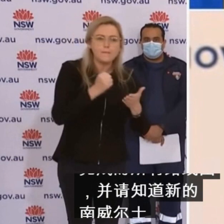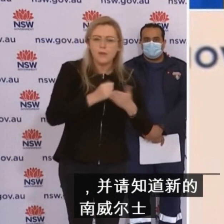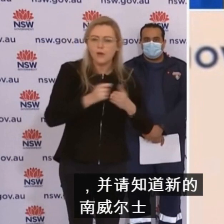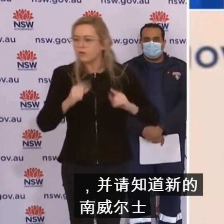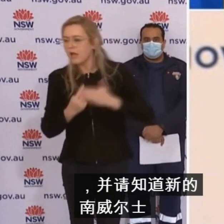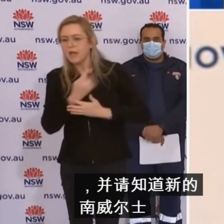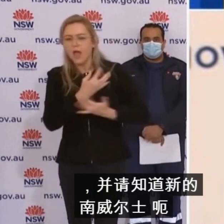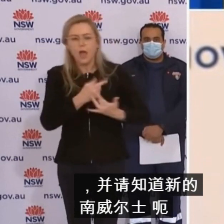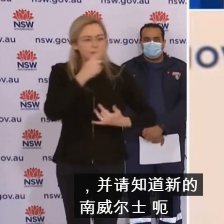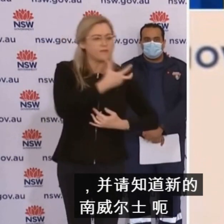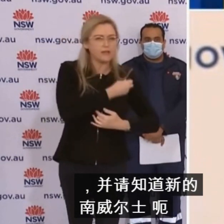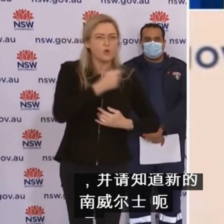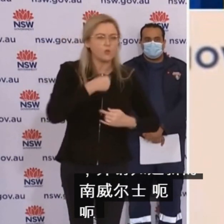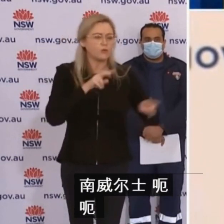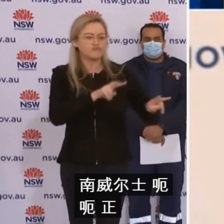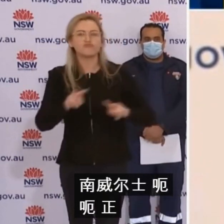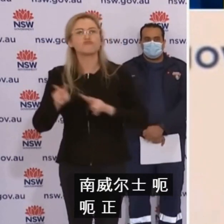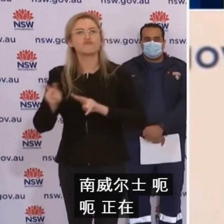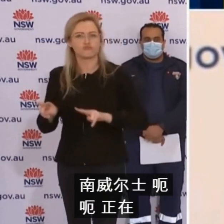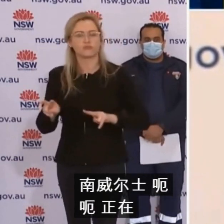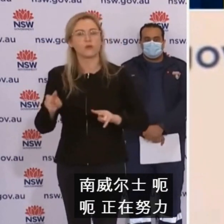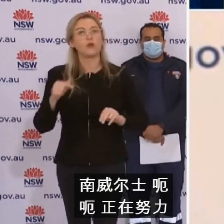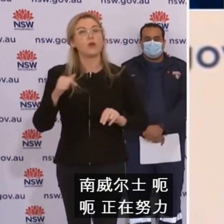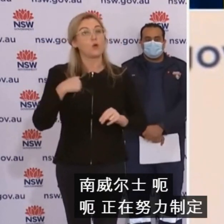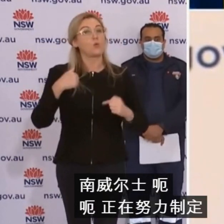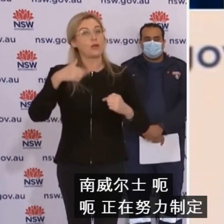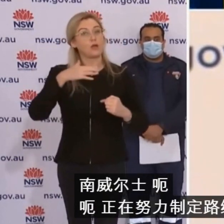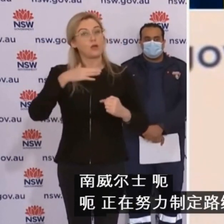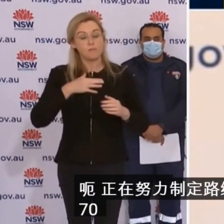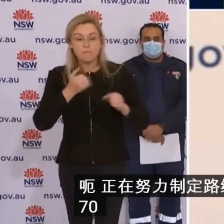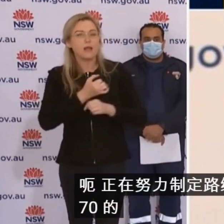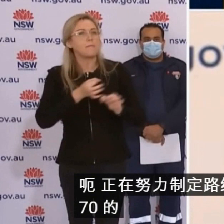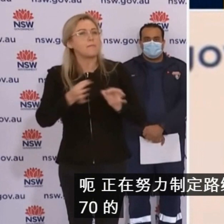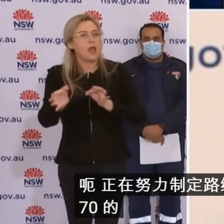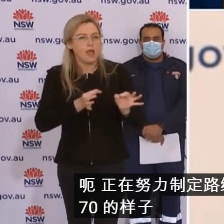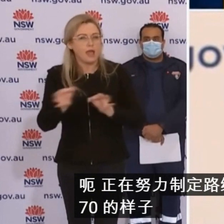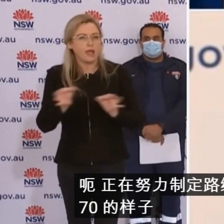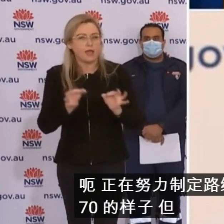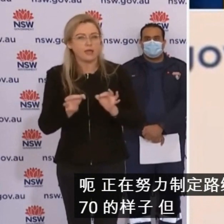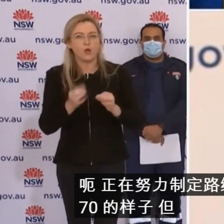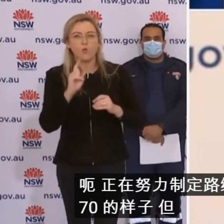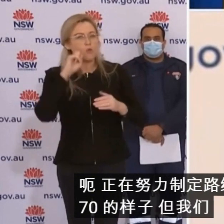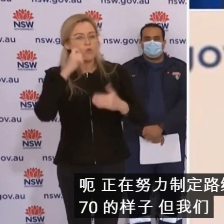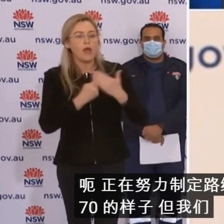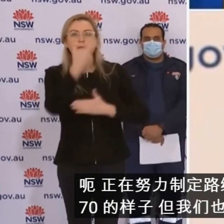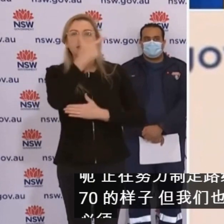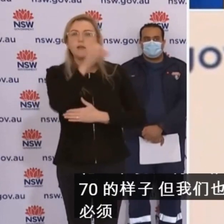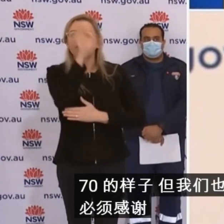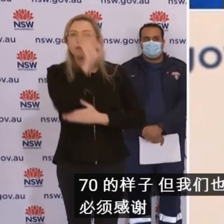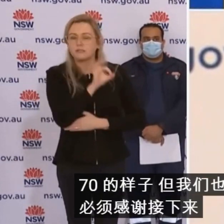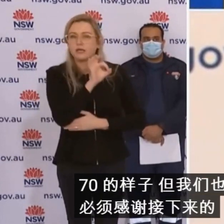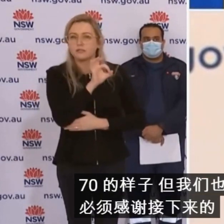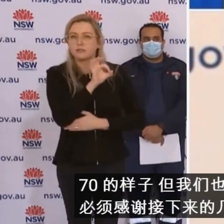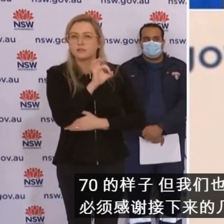South Wales is working towards a roadmap as to what that 70% looks like. But we also have